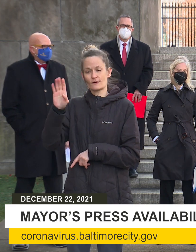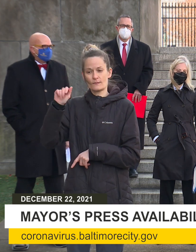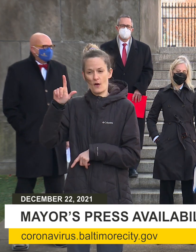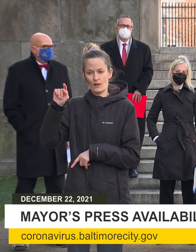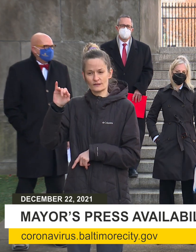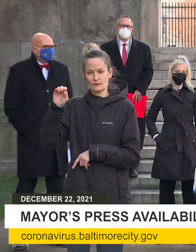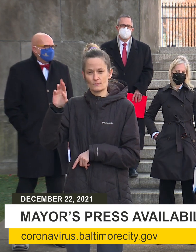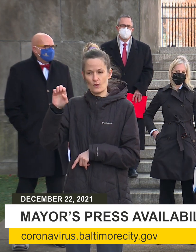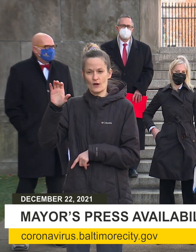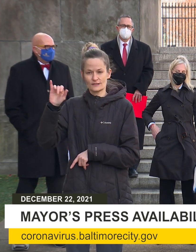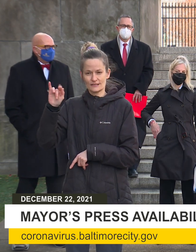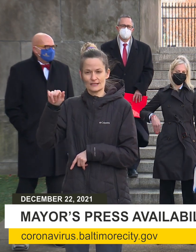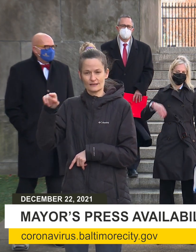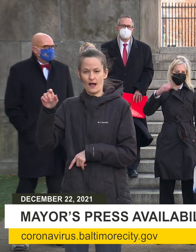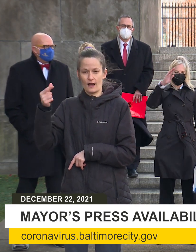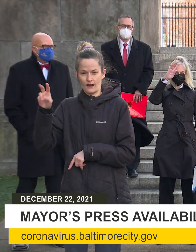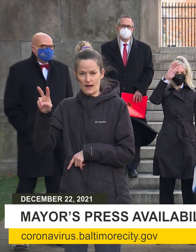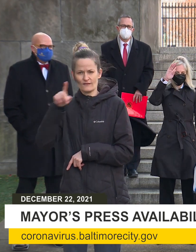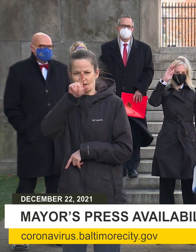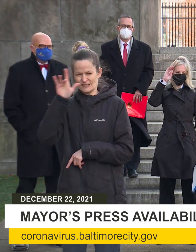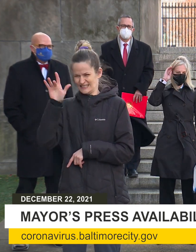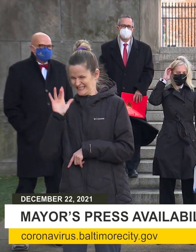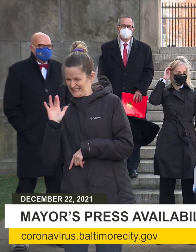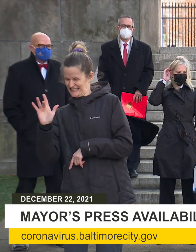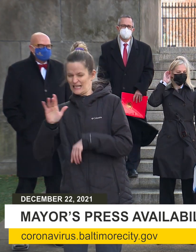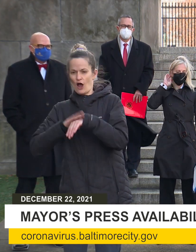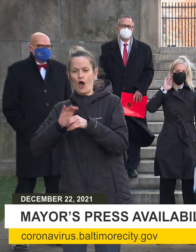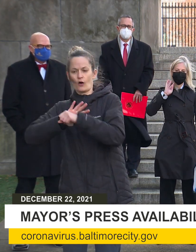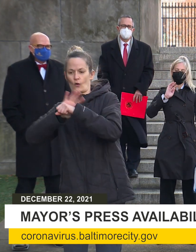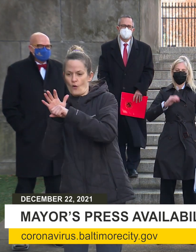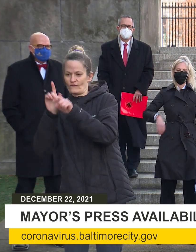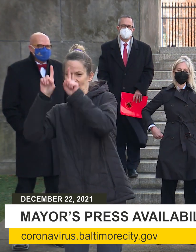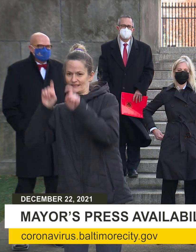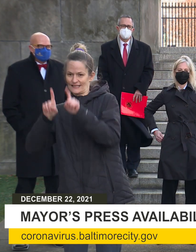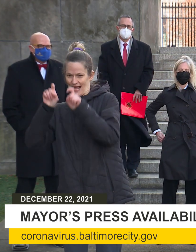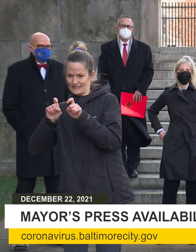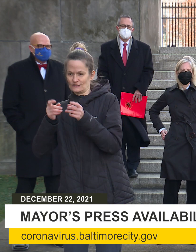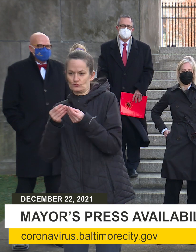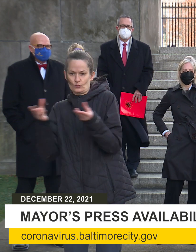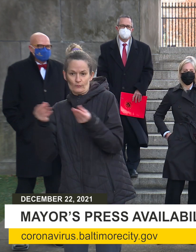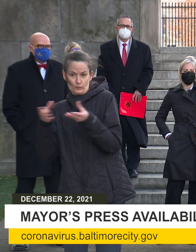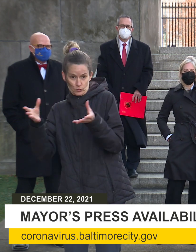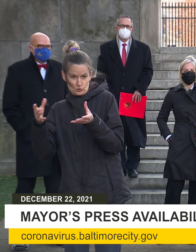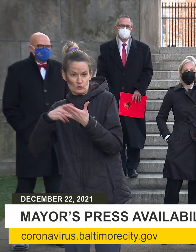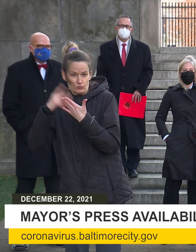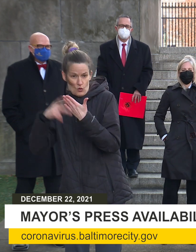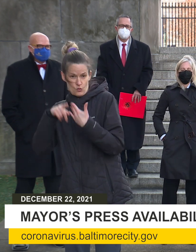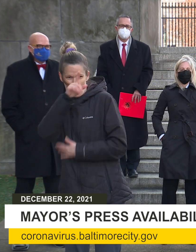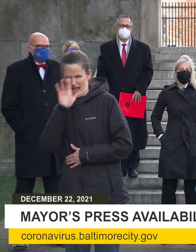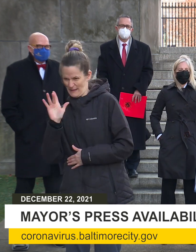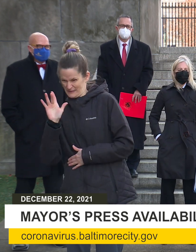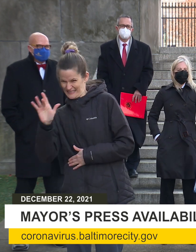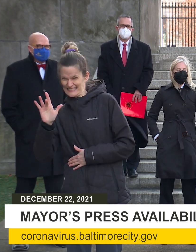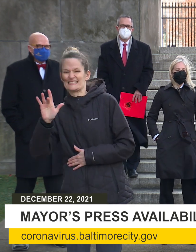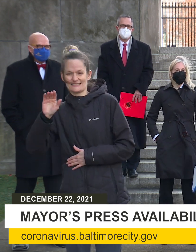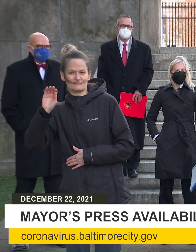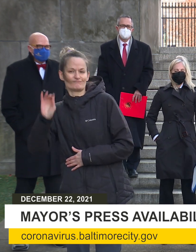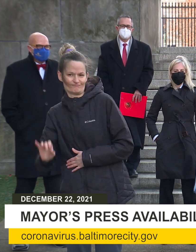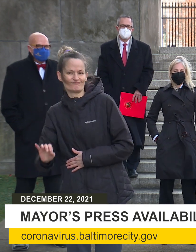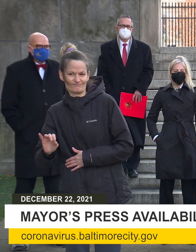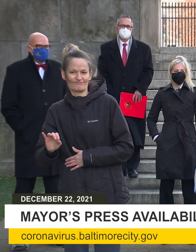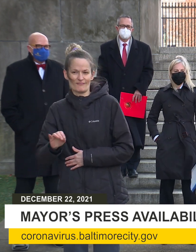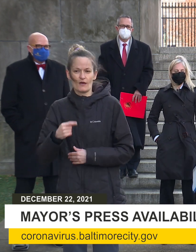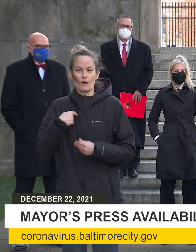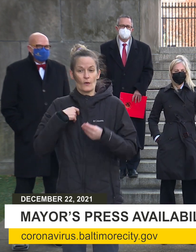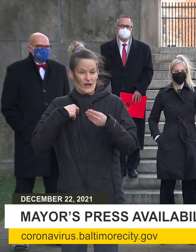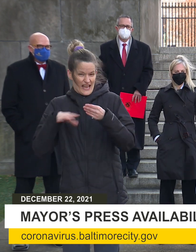COVID-19 Rapid Test Kit Distribution Program for more information. We have also added Mondays as an additional testing day, and we are in